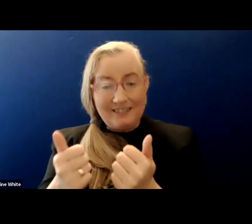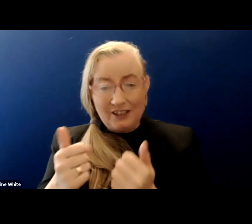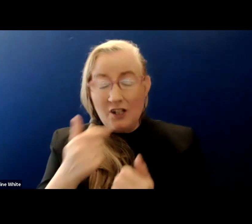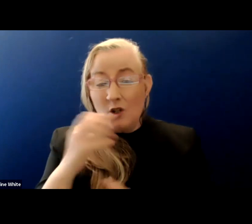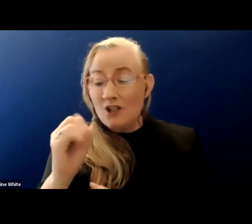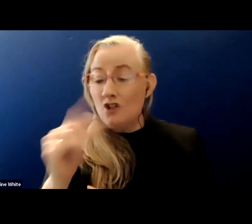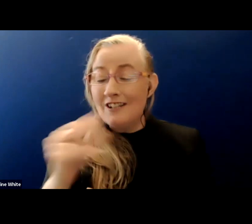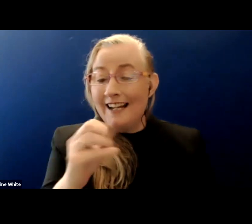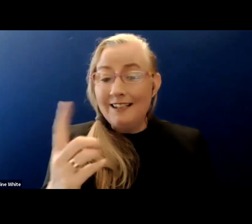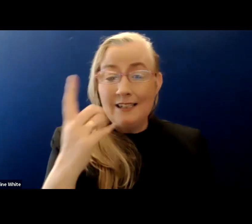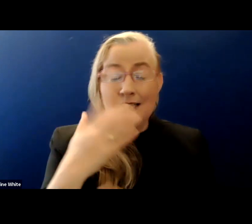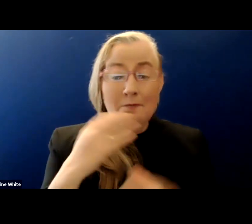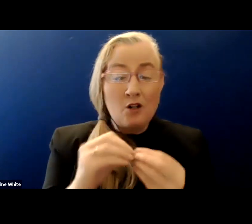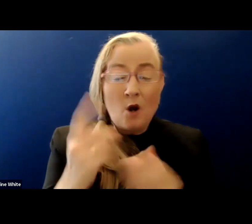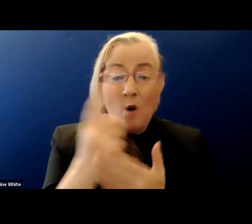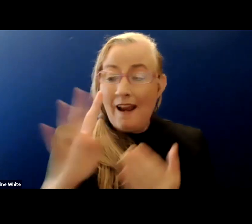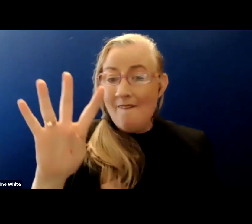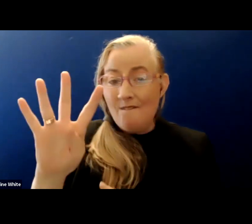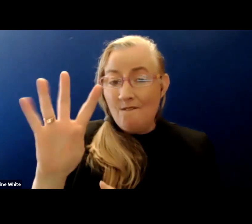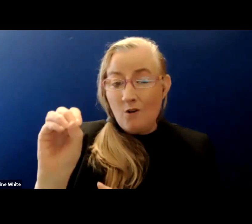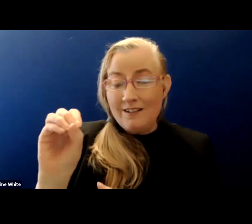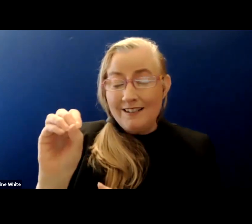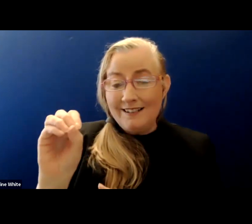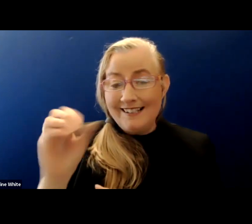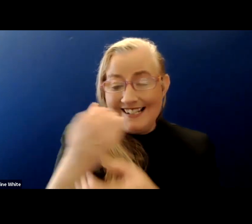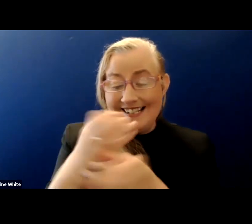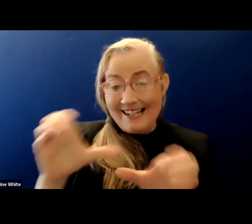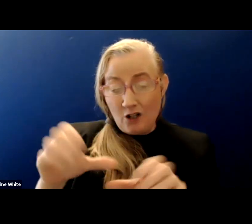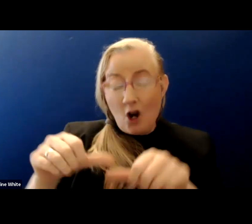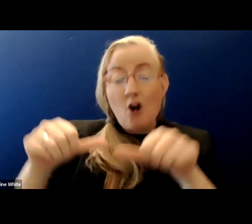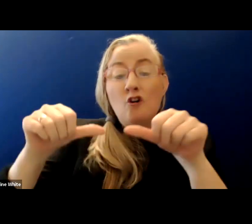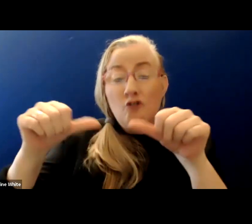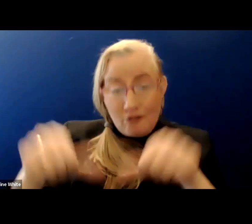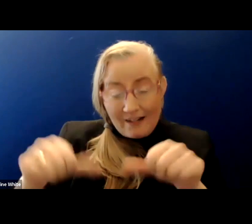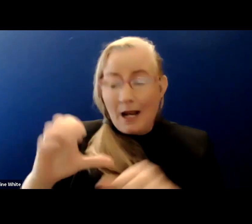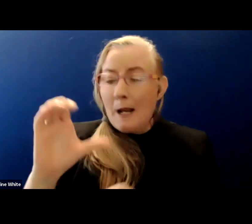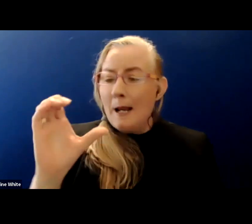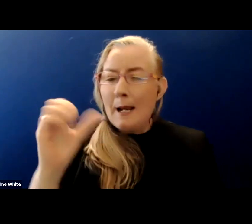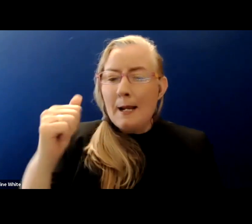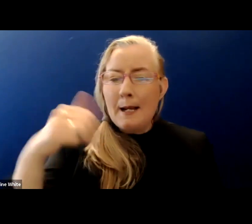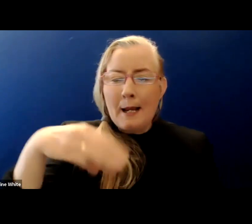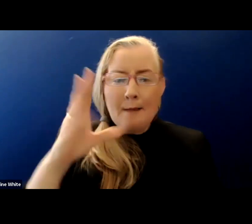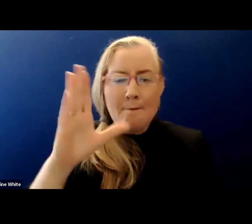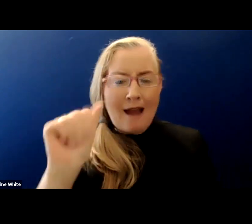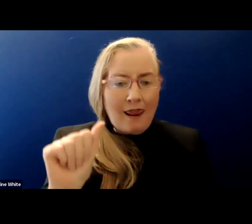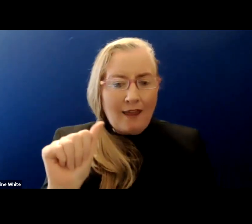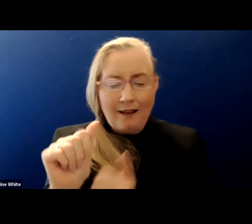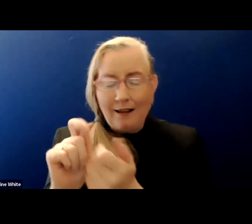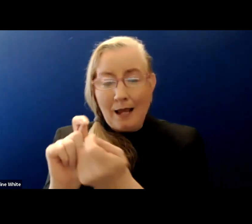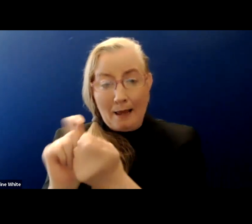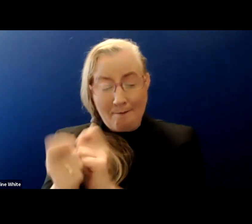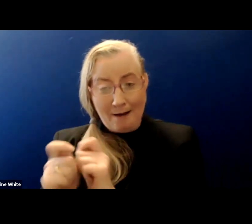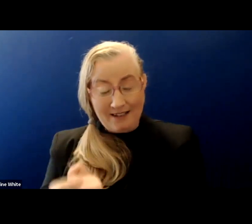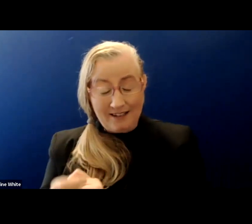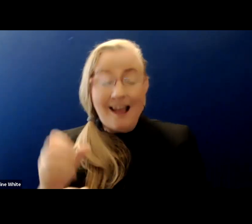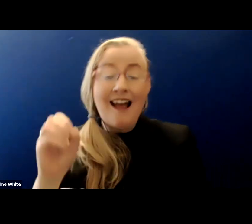mentioned earlier, there are only 40 states parties which have ratified the Kampala amendments. And of course, they tend